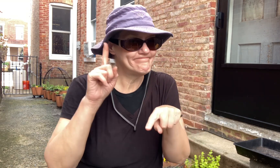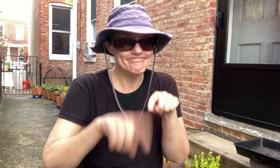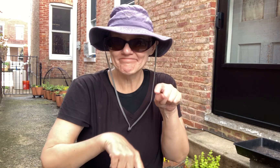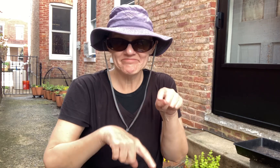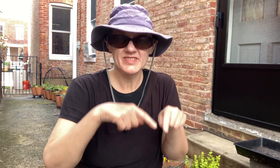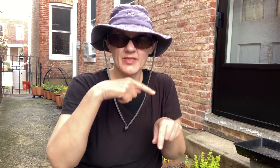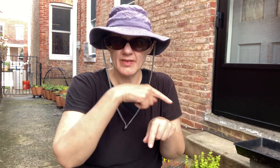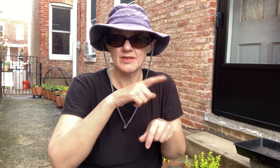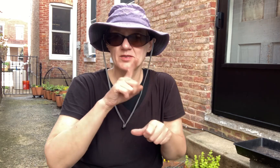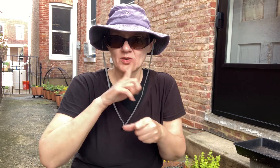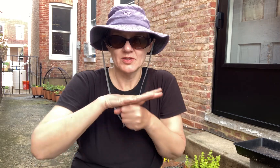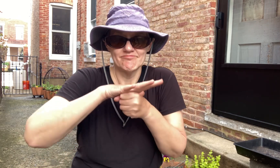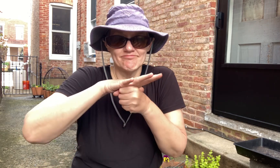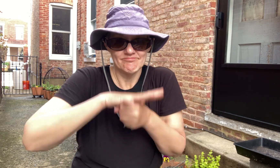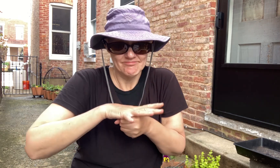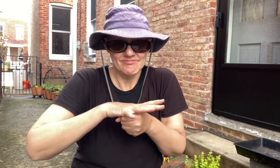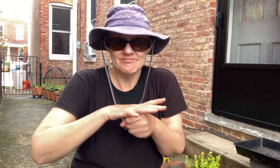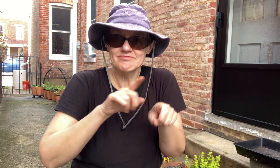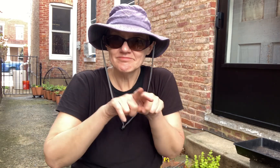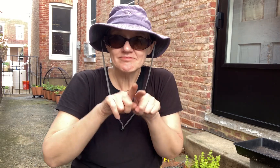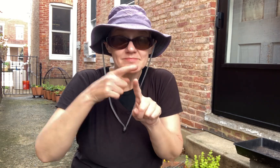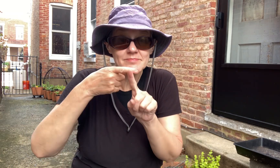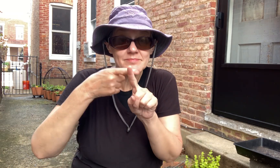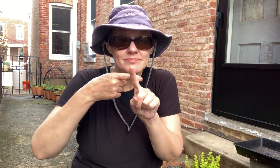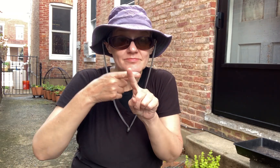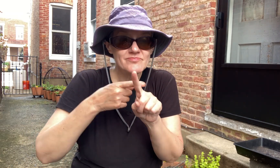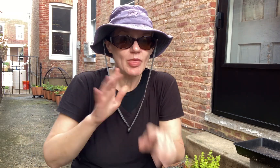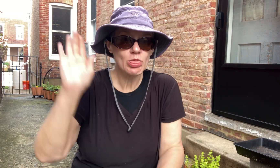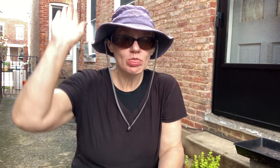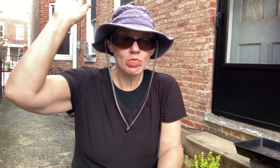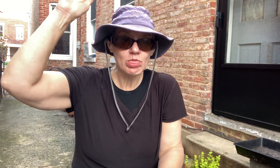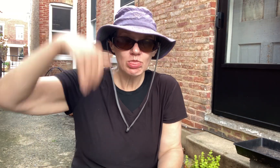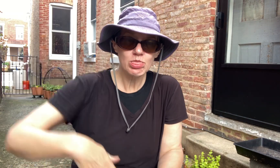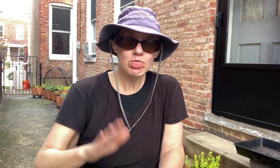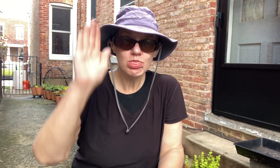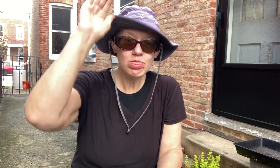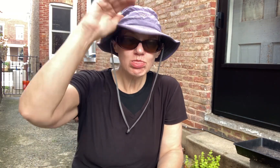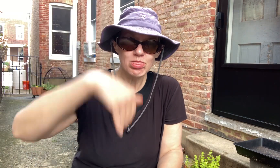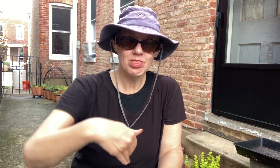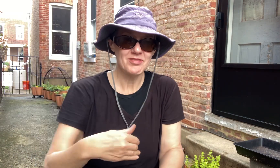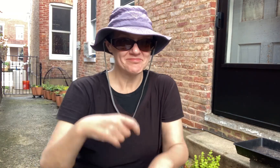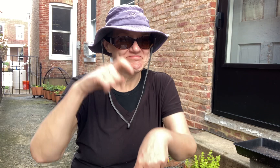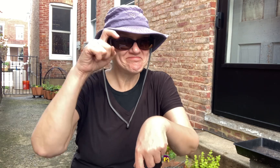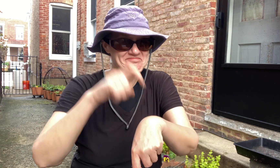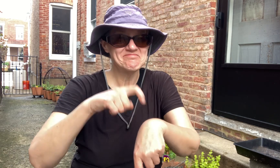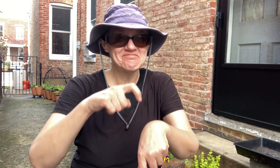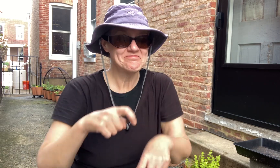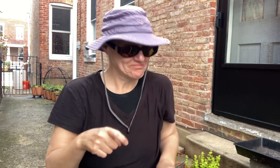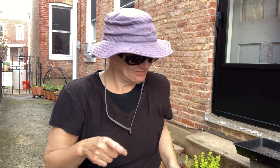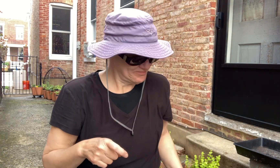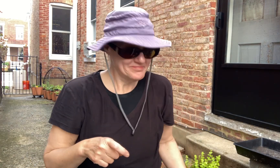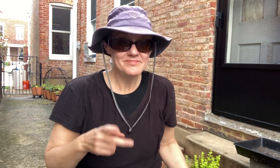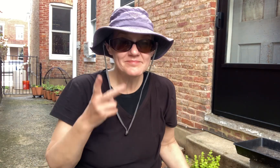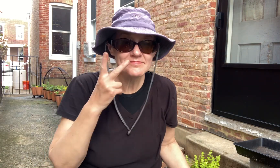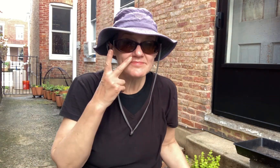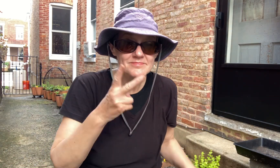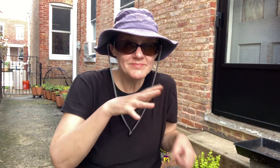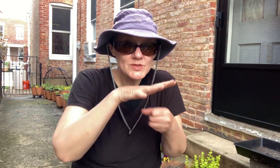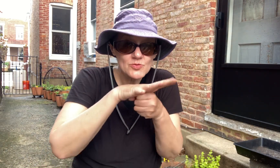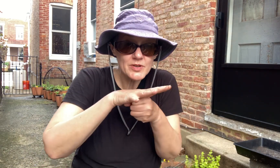and wind, and I just couldn't do it. So they're a little stressed out. The temperature's been on a roller coaster, and it's time to get them